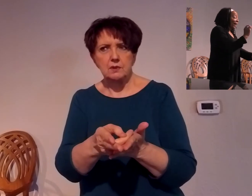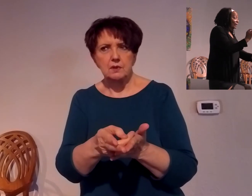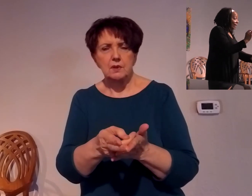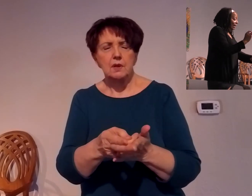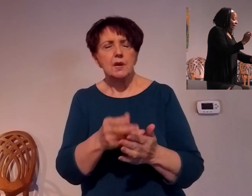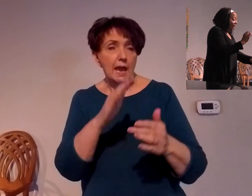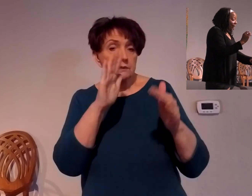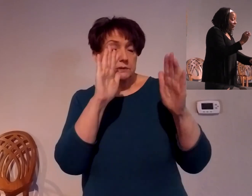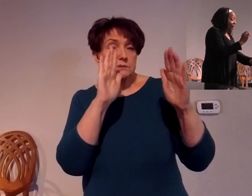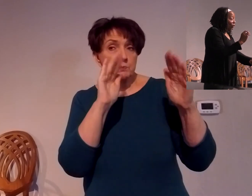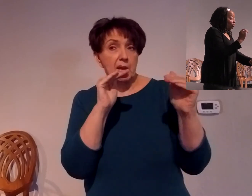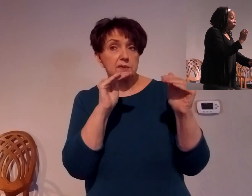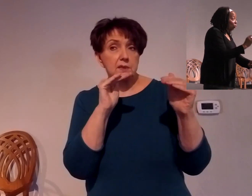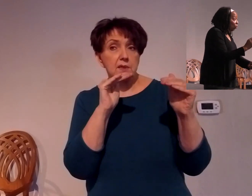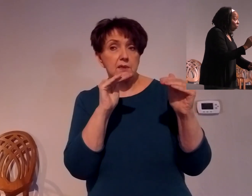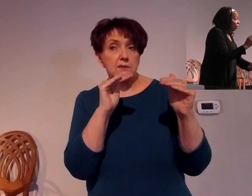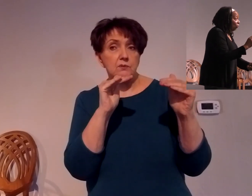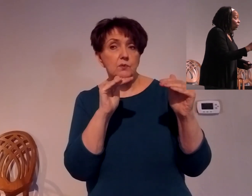expecting